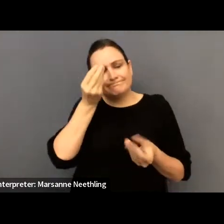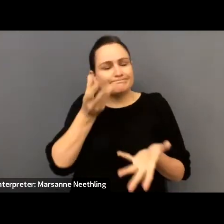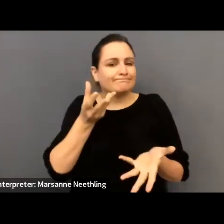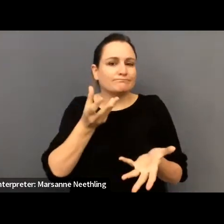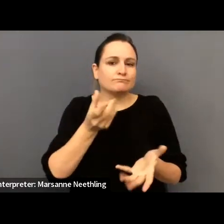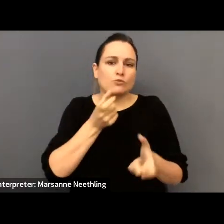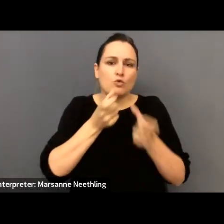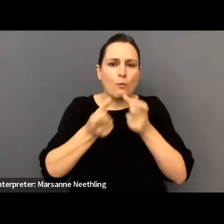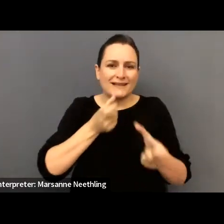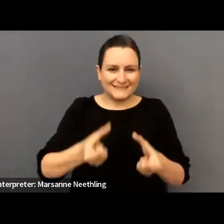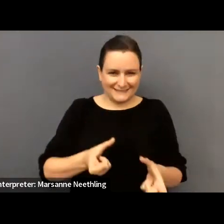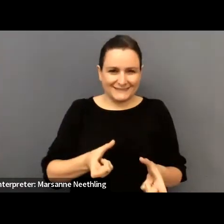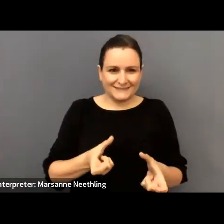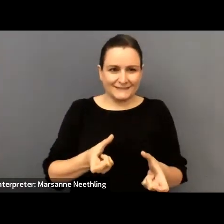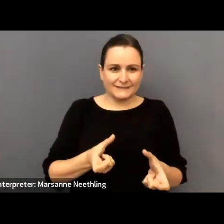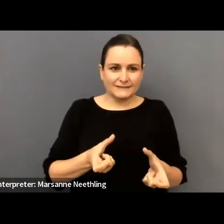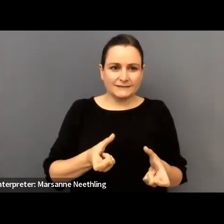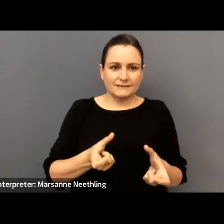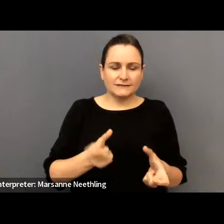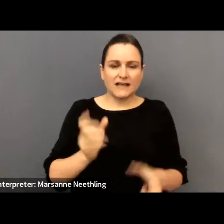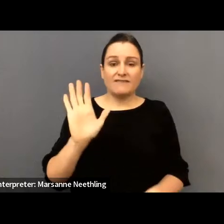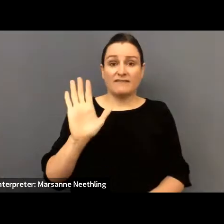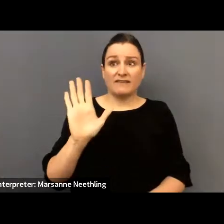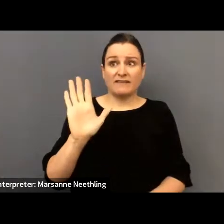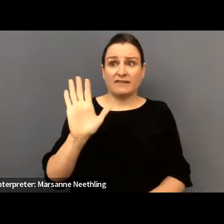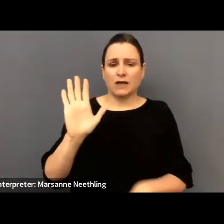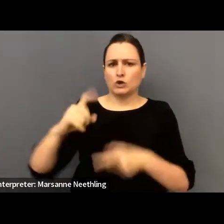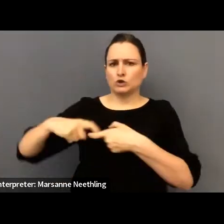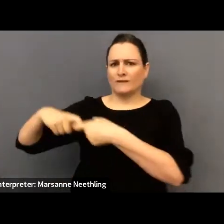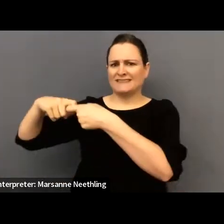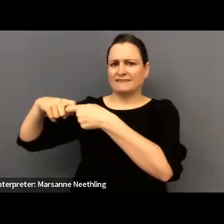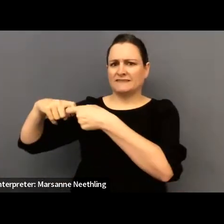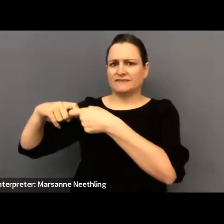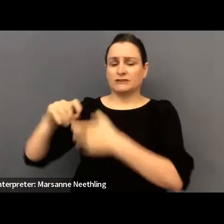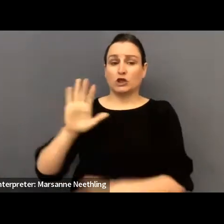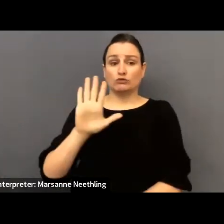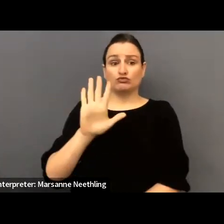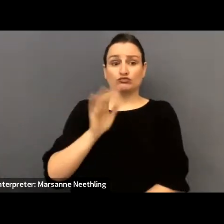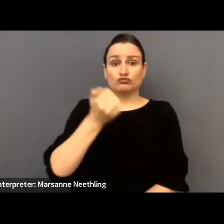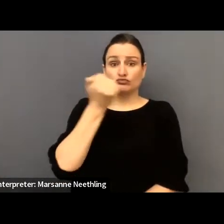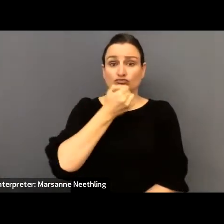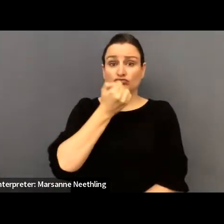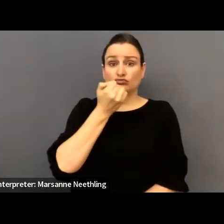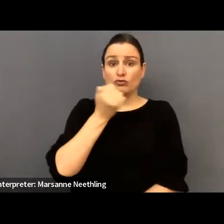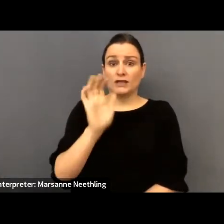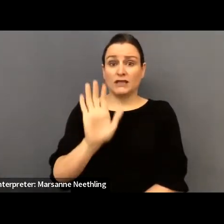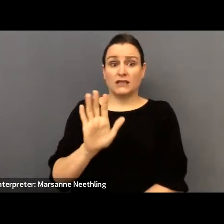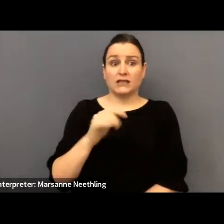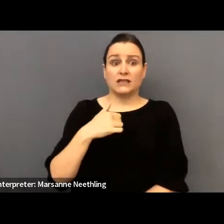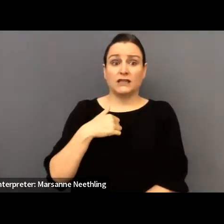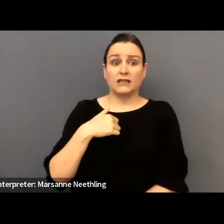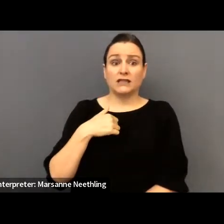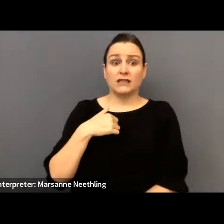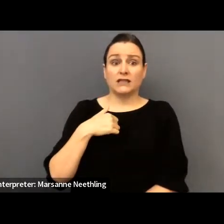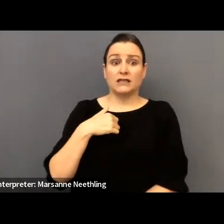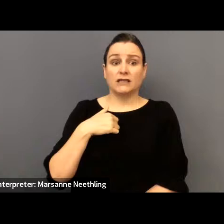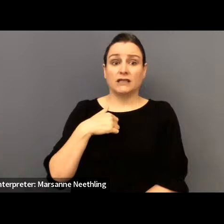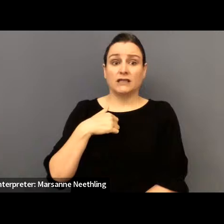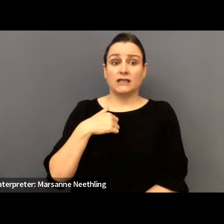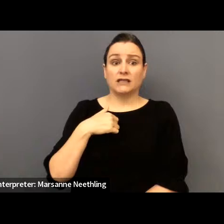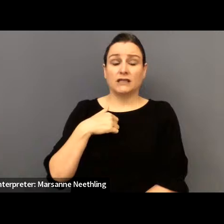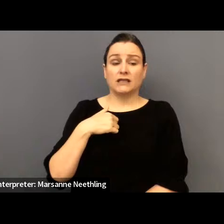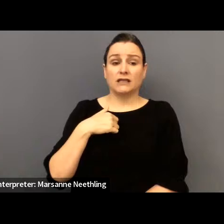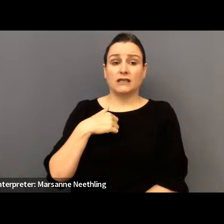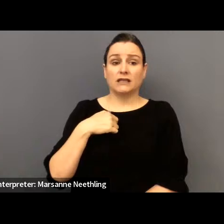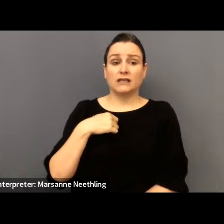to, I'm sorry, before I do that, I must apologize. We were going to have the honor of